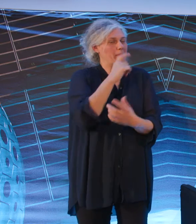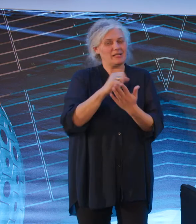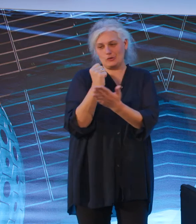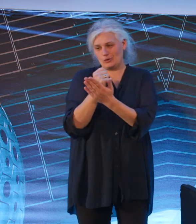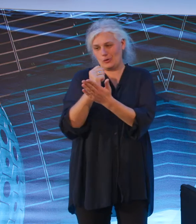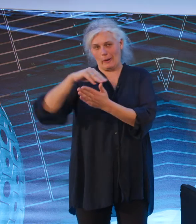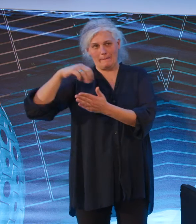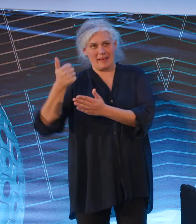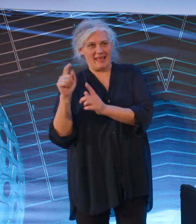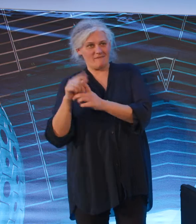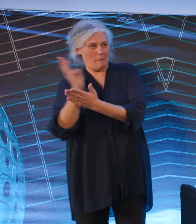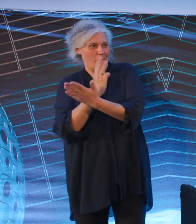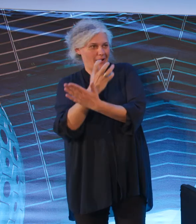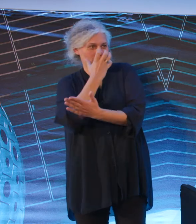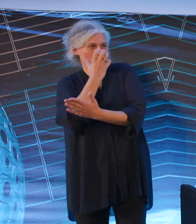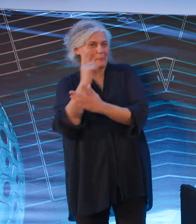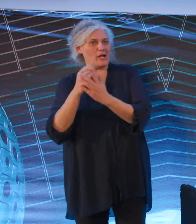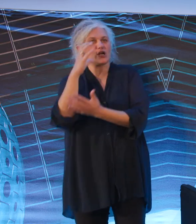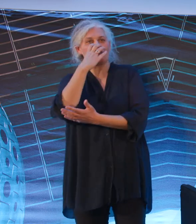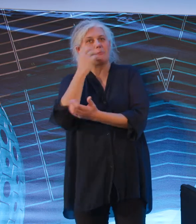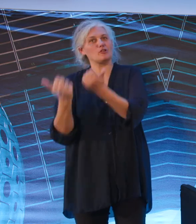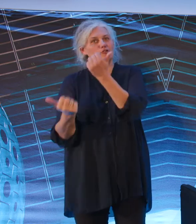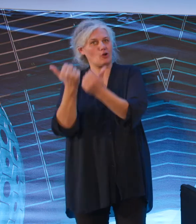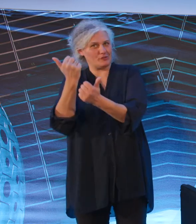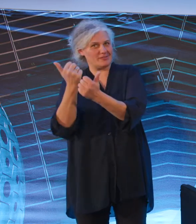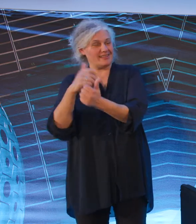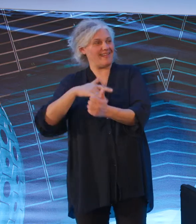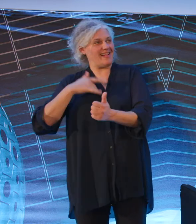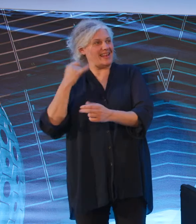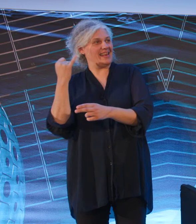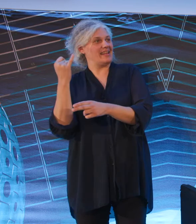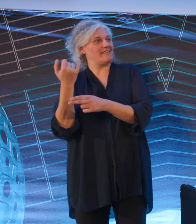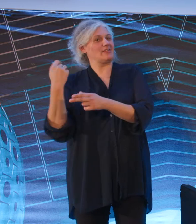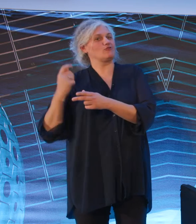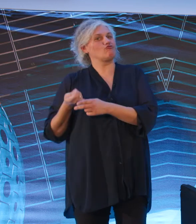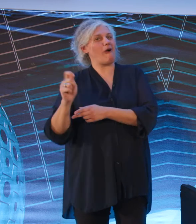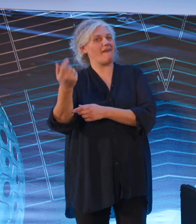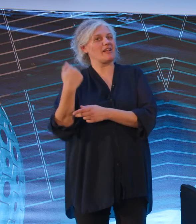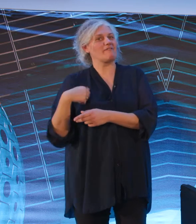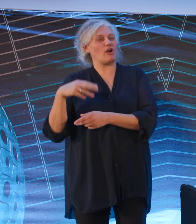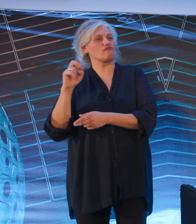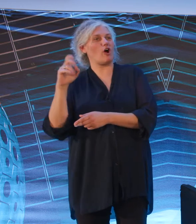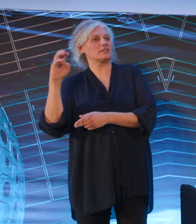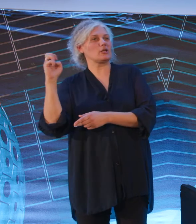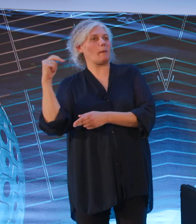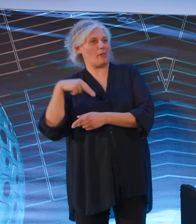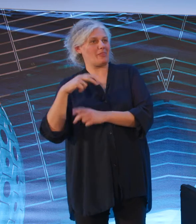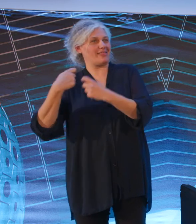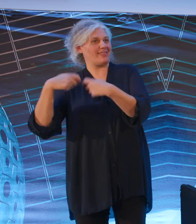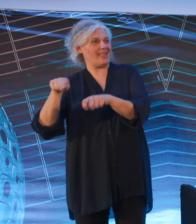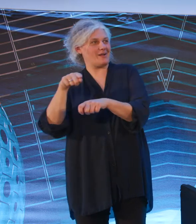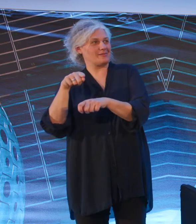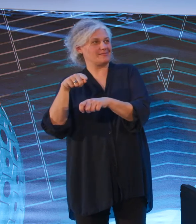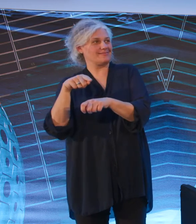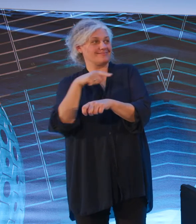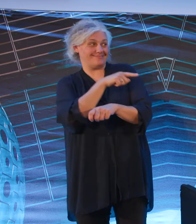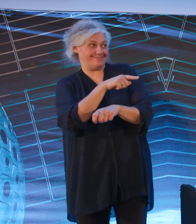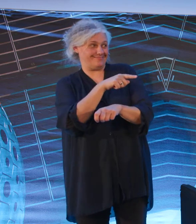in Comparative Criminology and Criminal Justice. She lives in and commutes from Roscommon Town, relatively